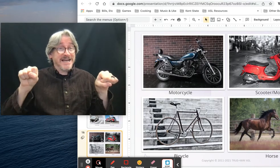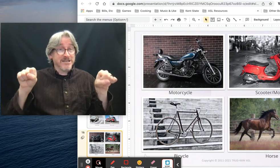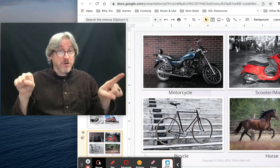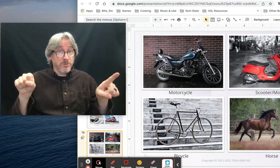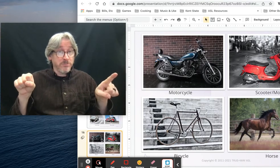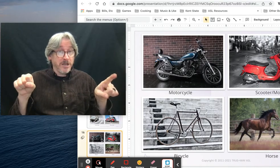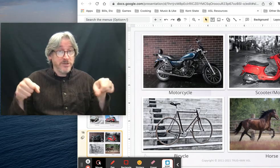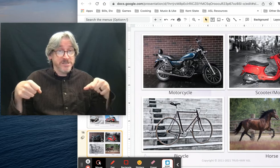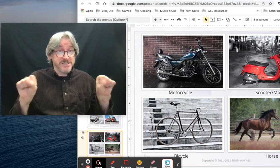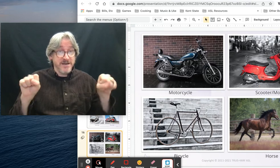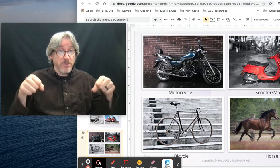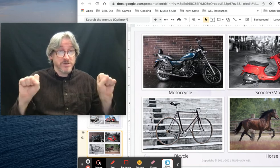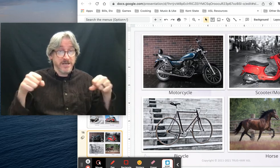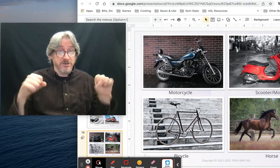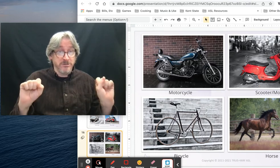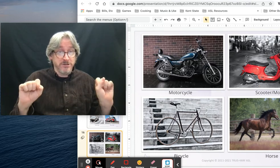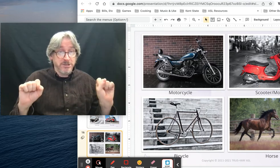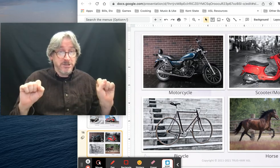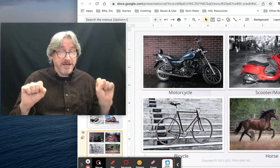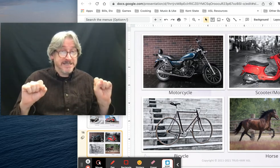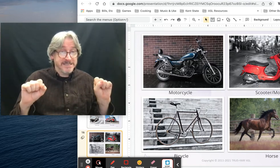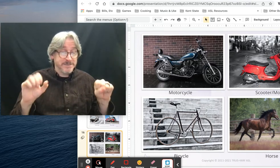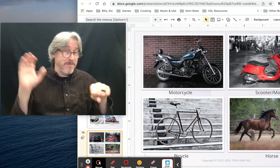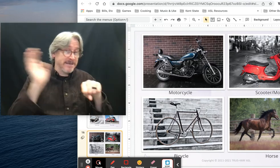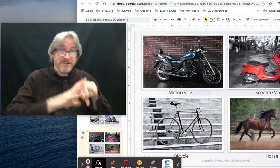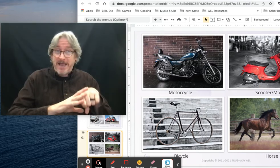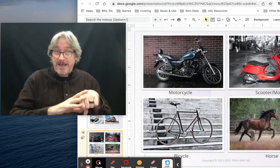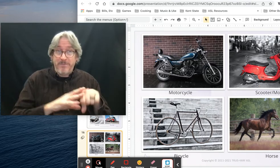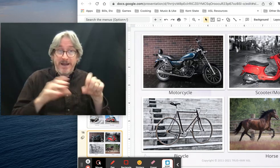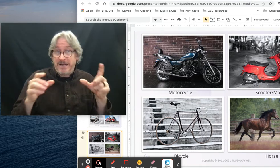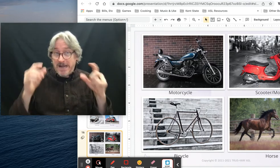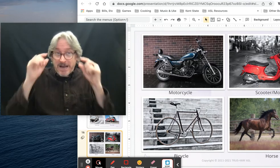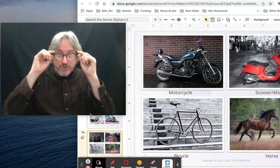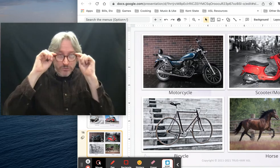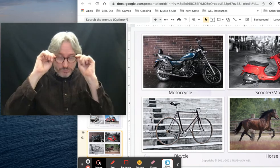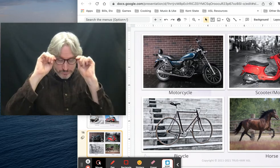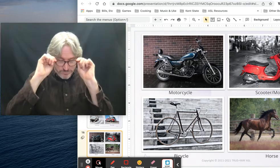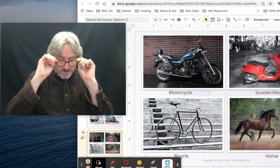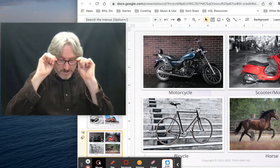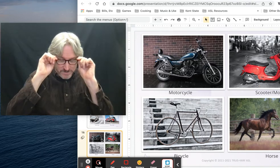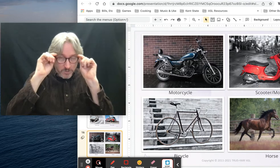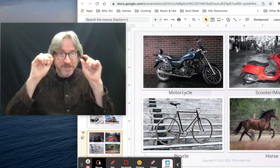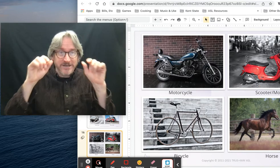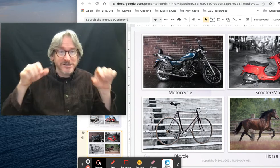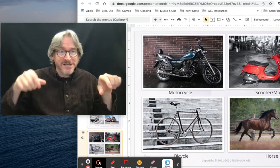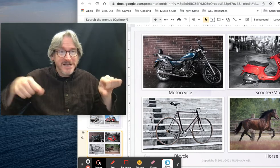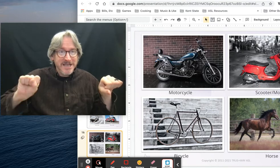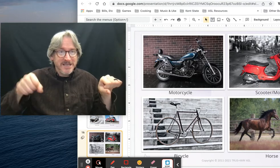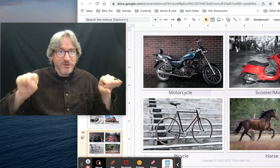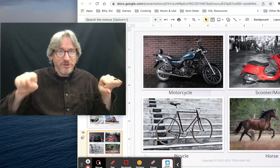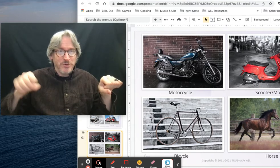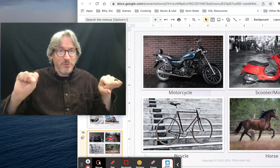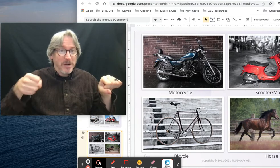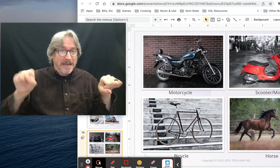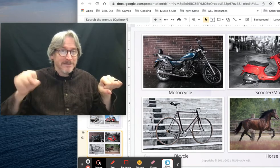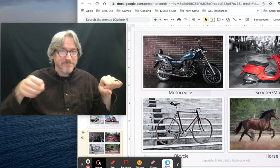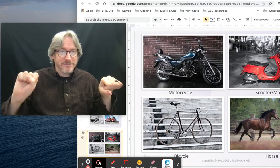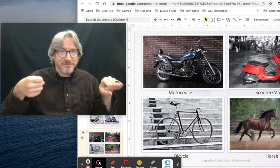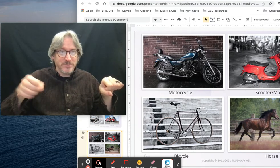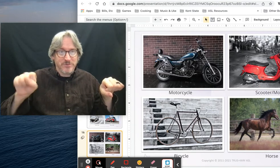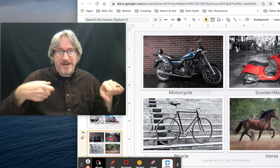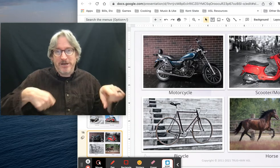Motorcycle. I got in trouble. I used to sign motorcycle. I got smacked on the hand by a guy who loves motorcycles. You only do it with one